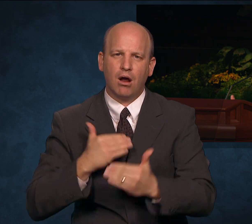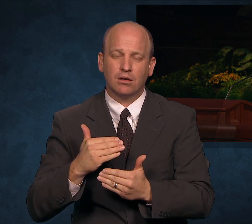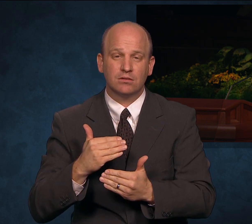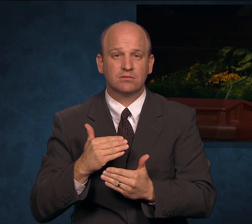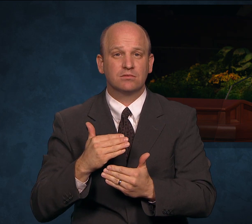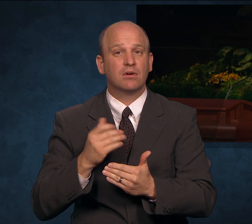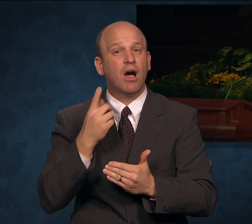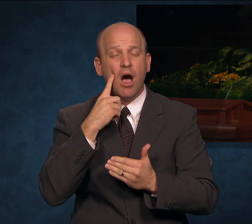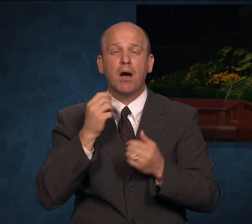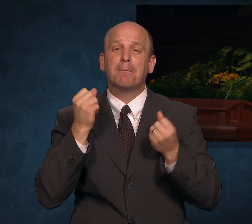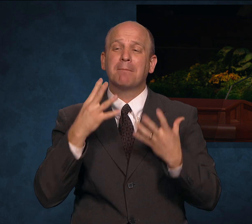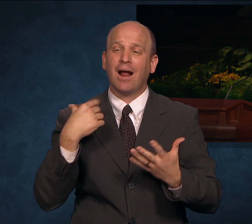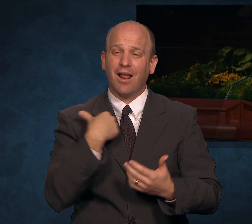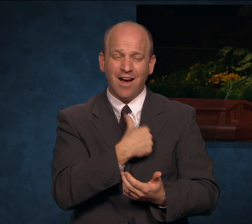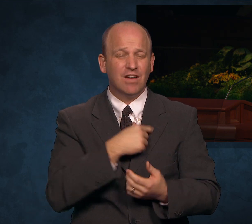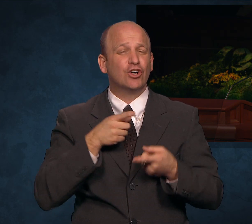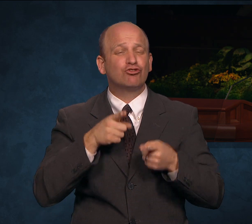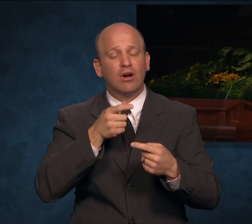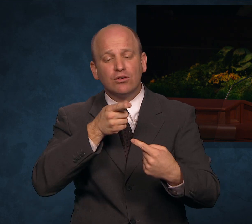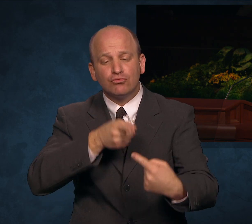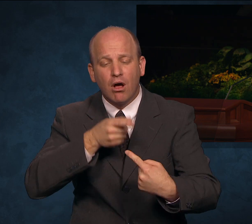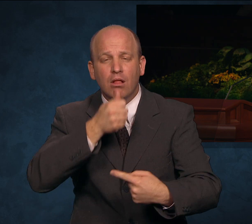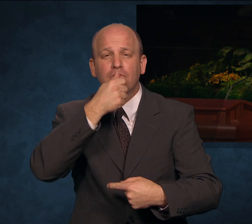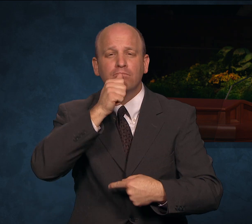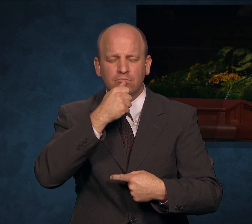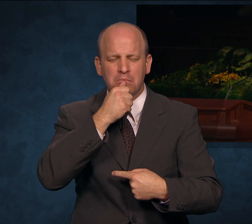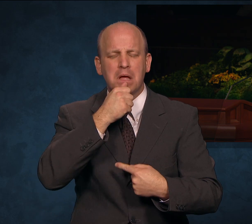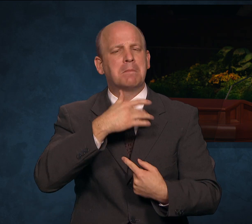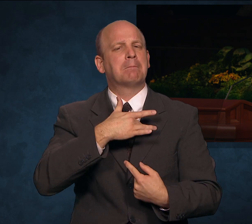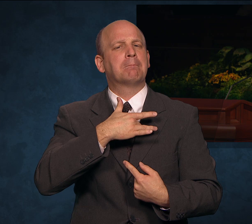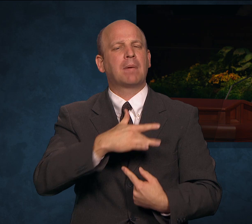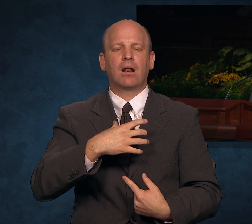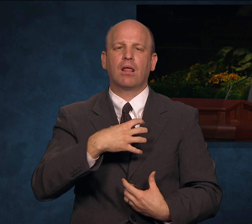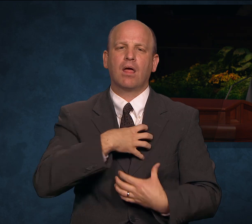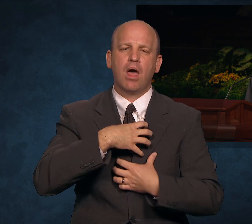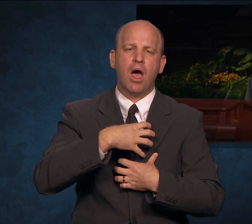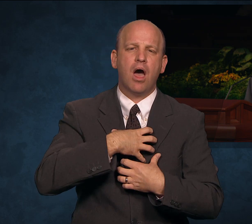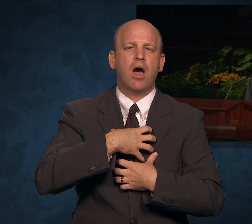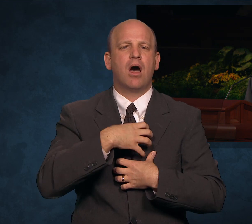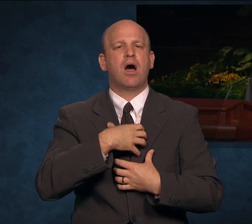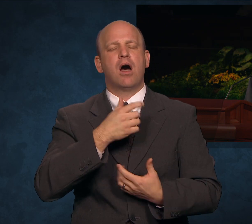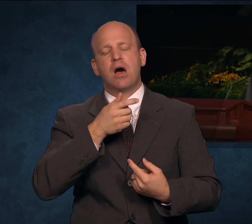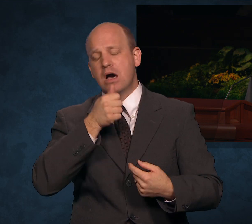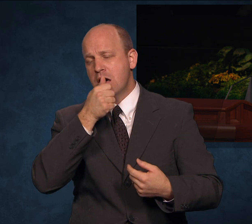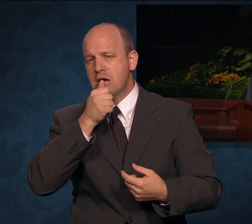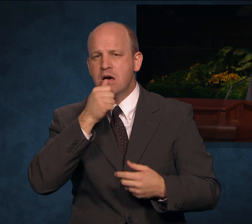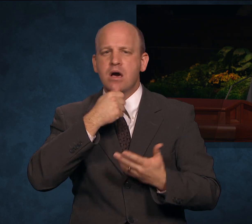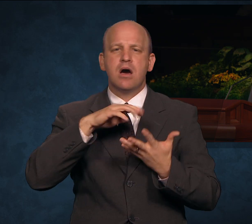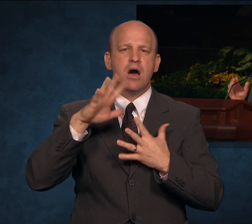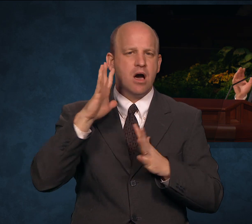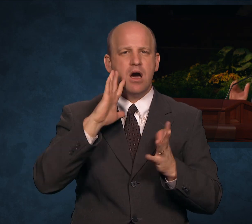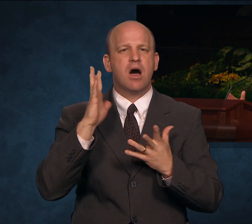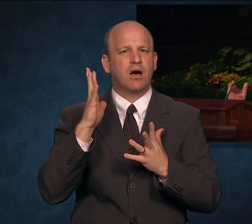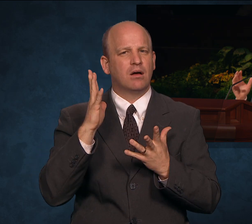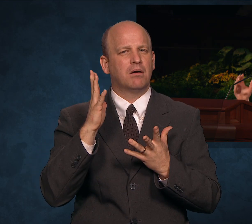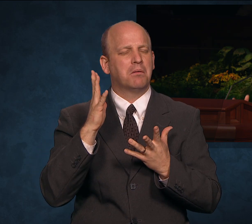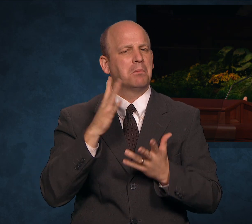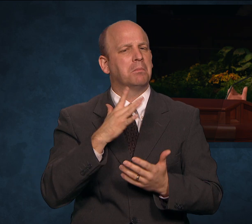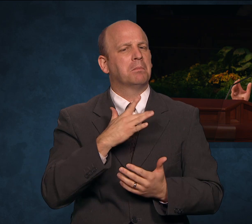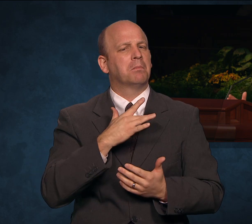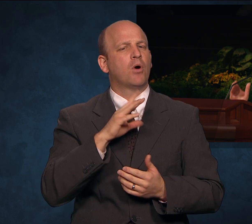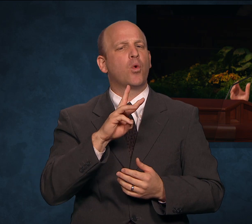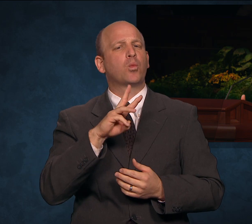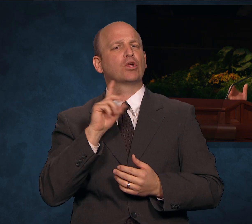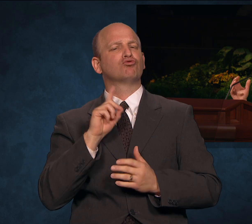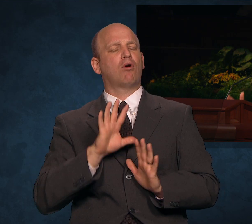to complain and to agonize about the difficulty of the journey we can choose to be